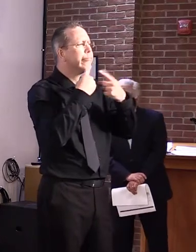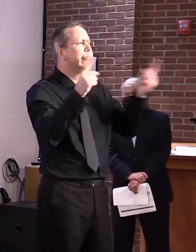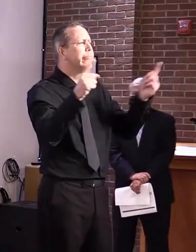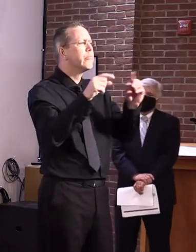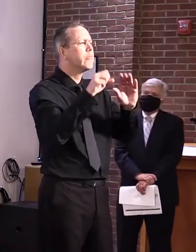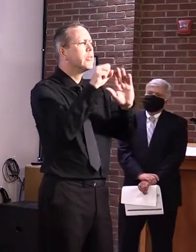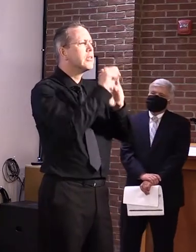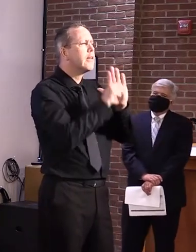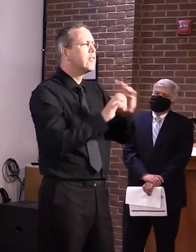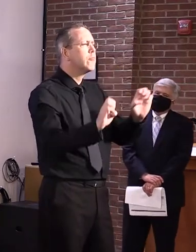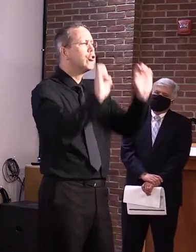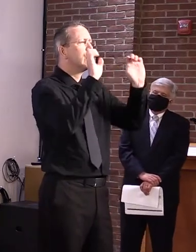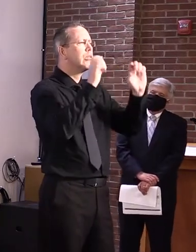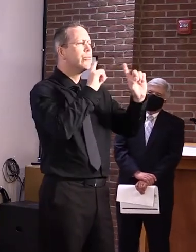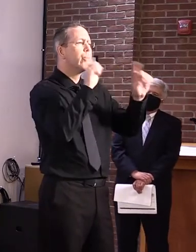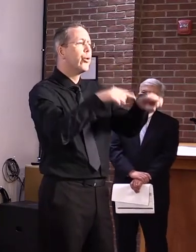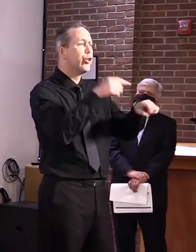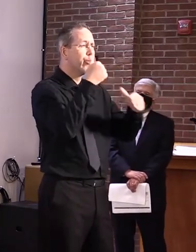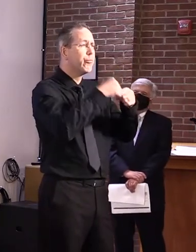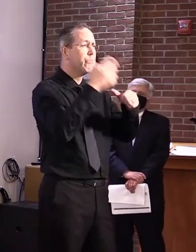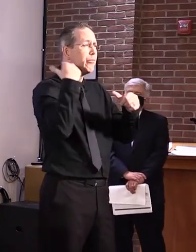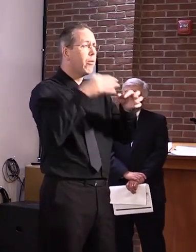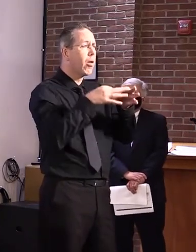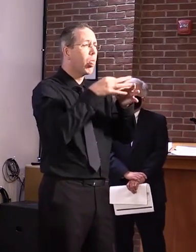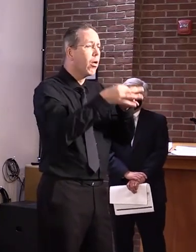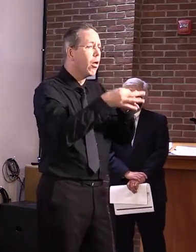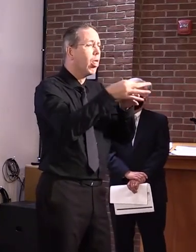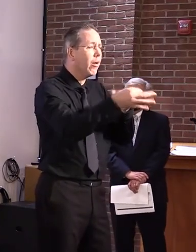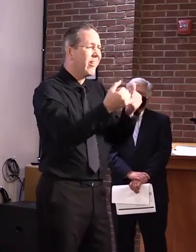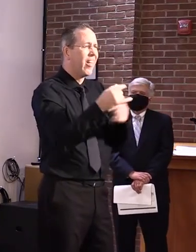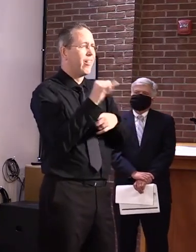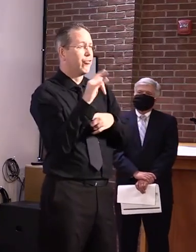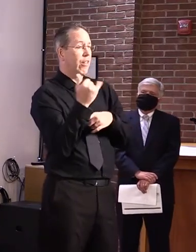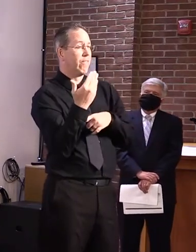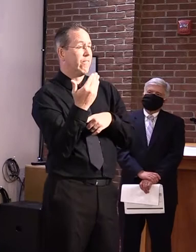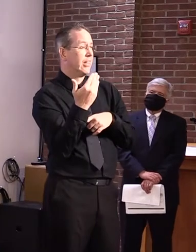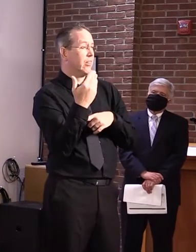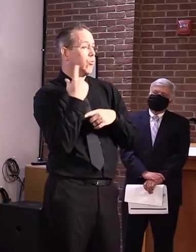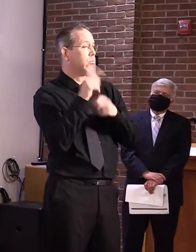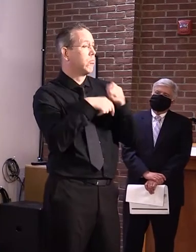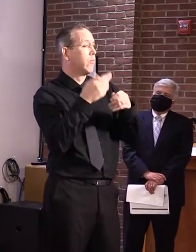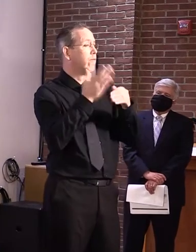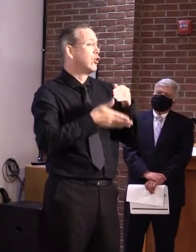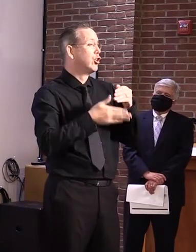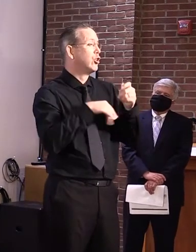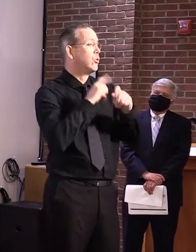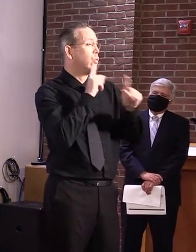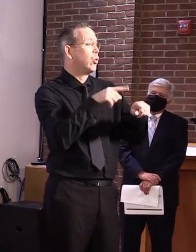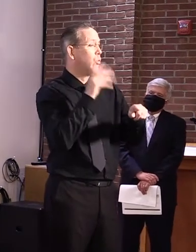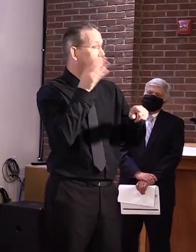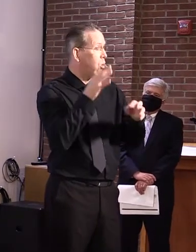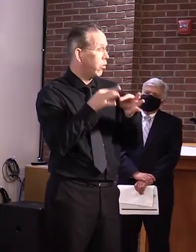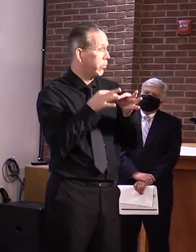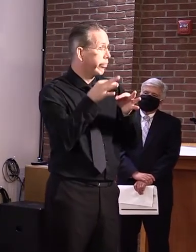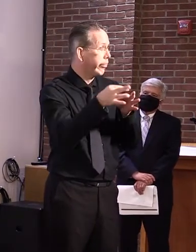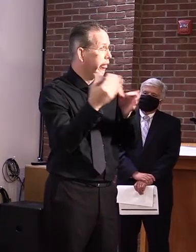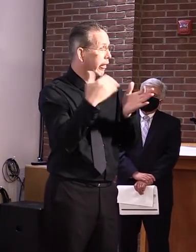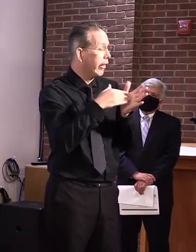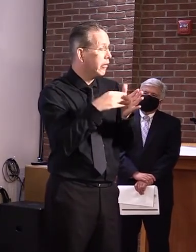50% across most sectors in Vermont. And so this would require us to continue